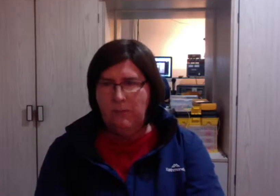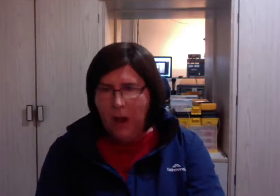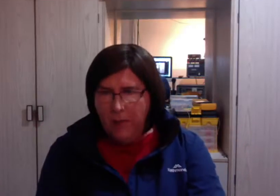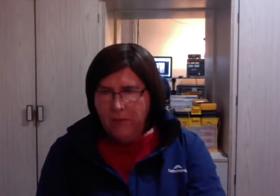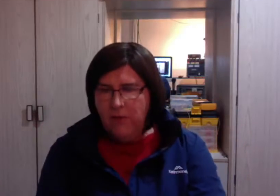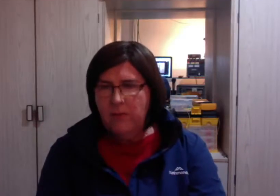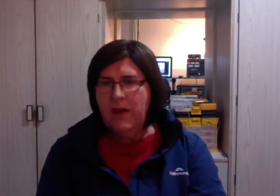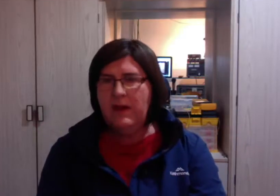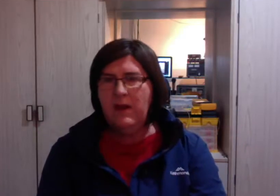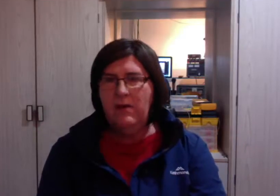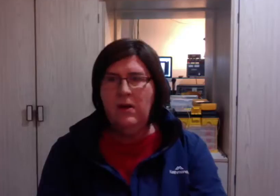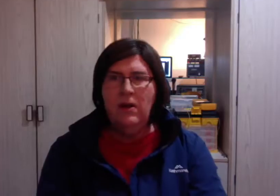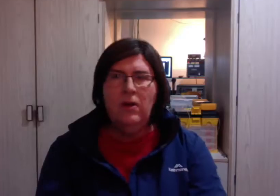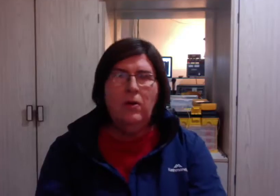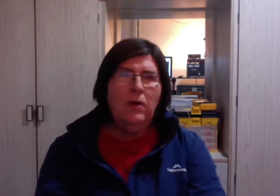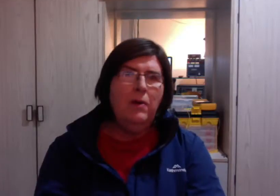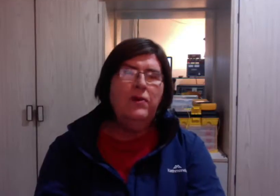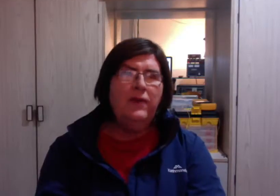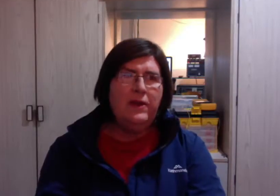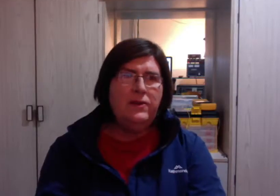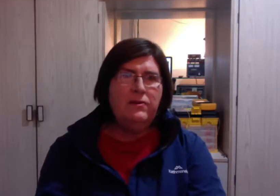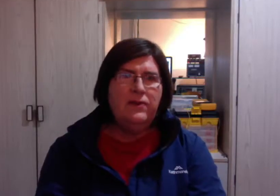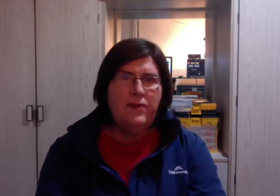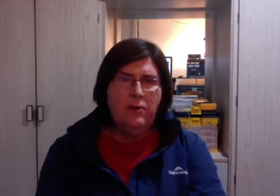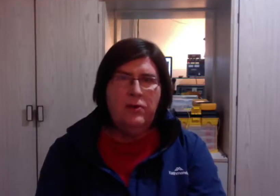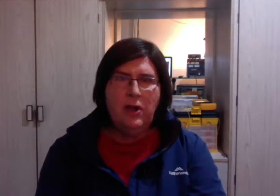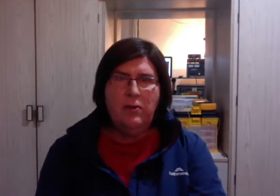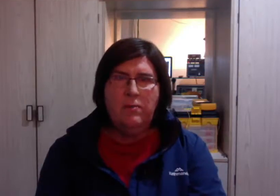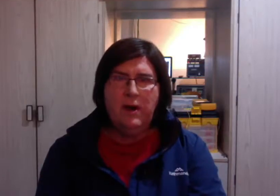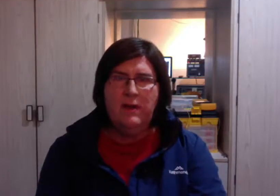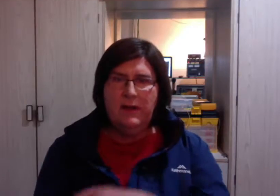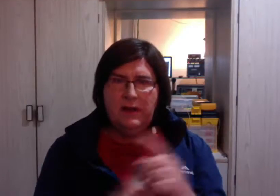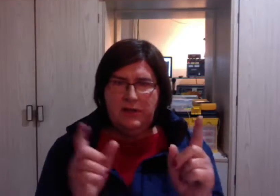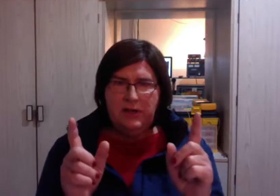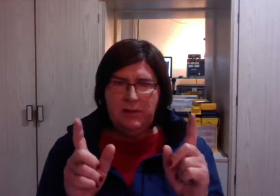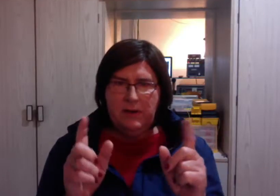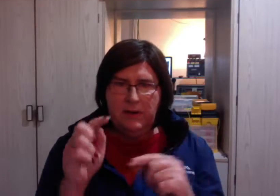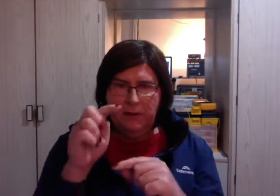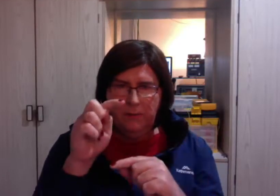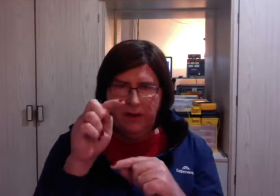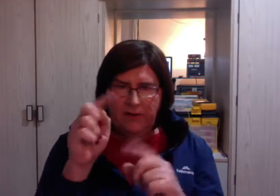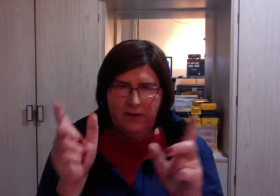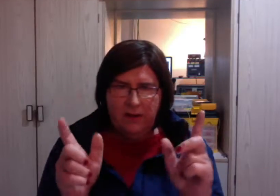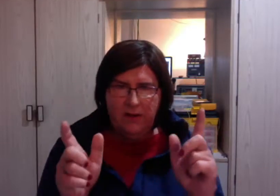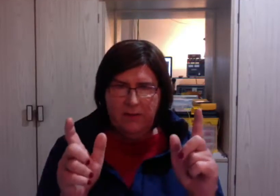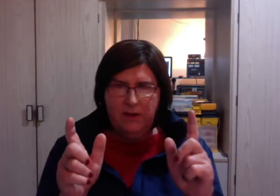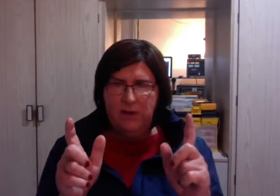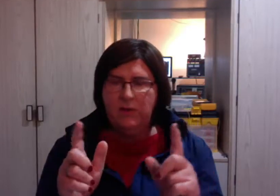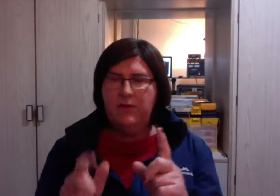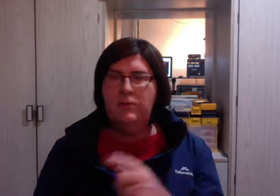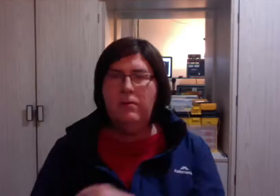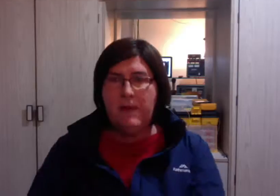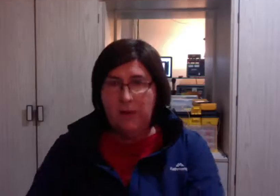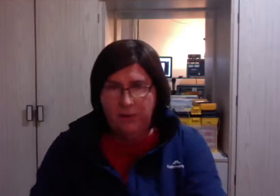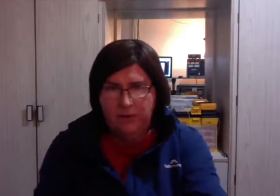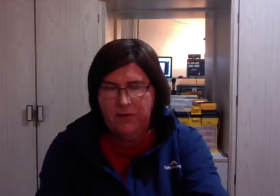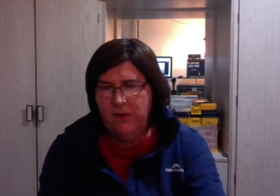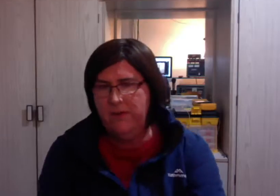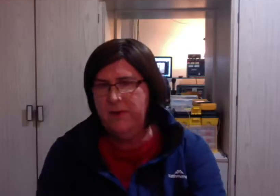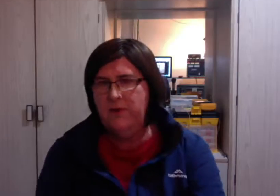my preferred way to go. All I would say to you is don't go and buy the little cheapy little plastic one because it will melt the first time you use